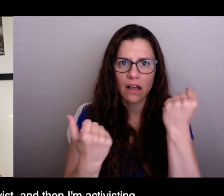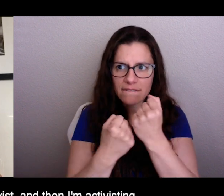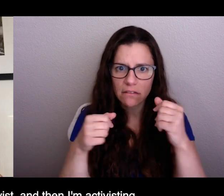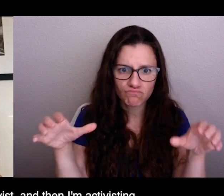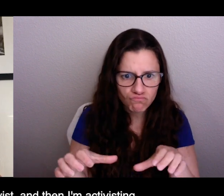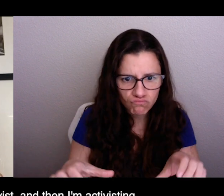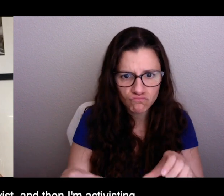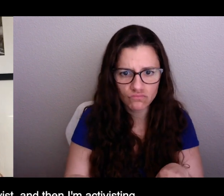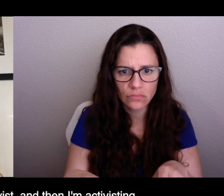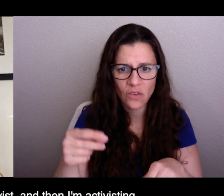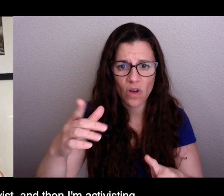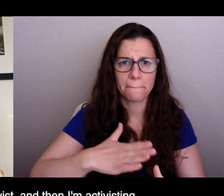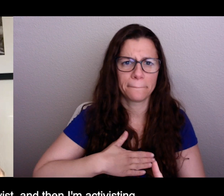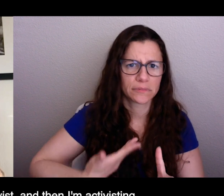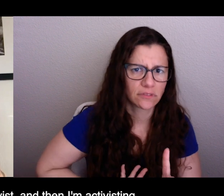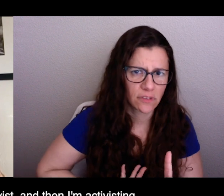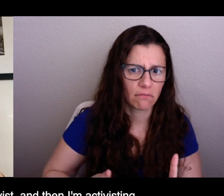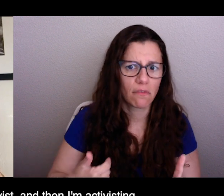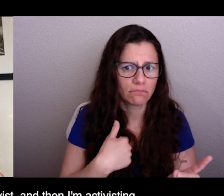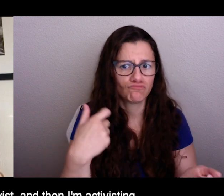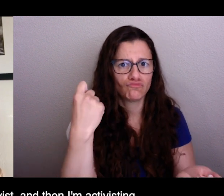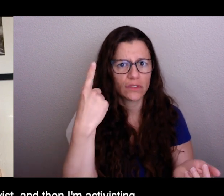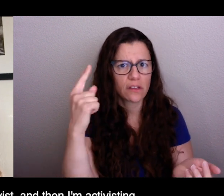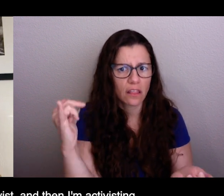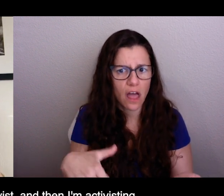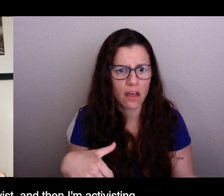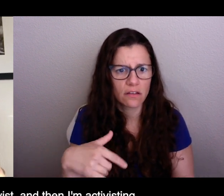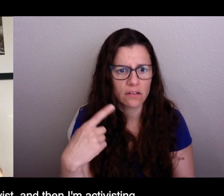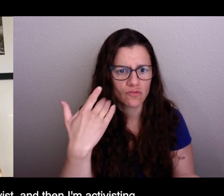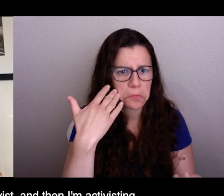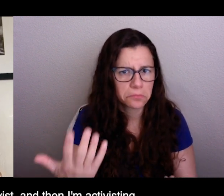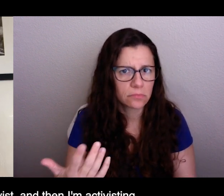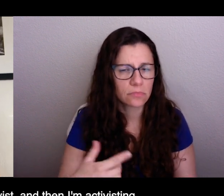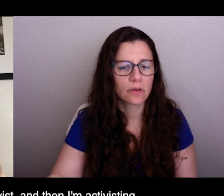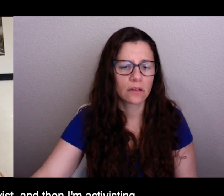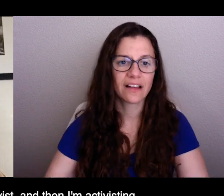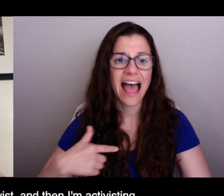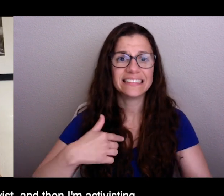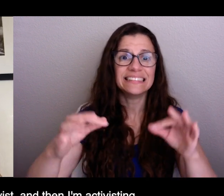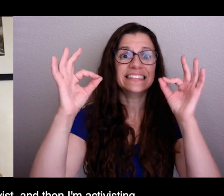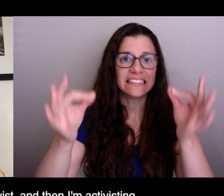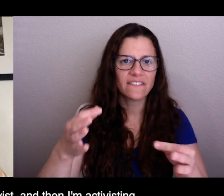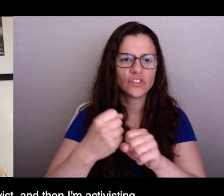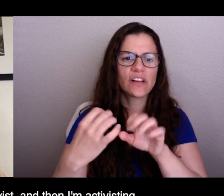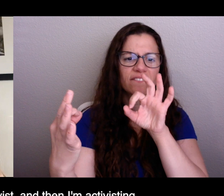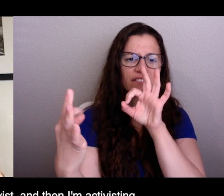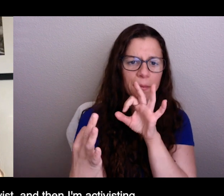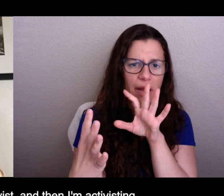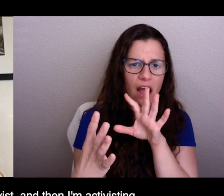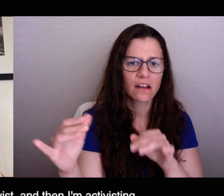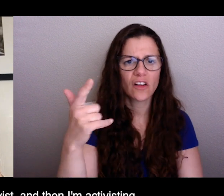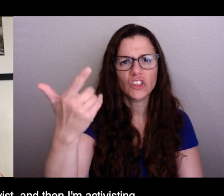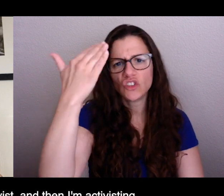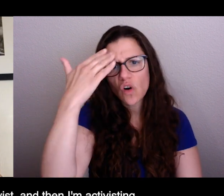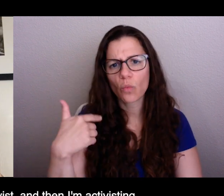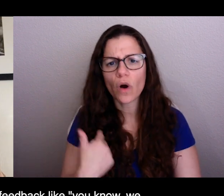invite an activist and then I'm activisting and you're upset.